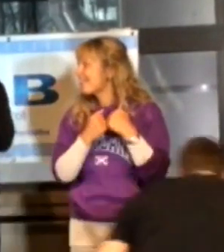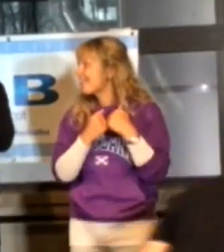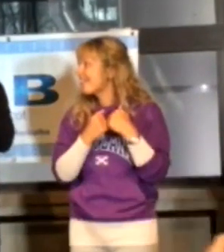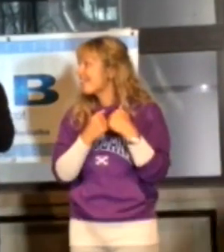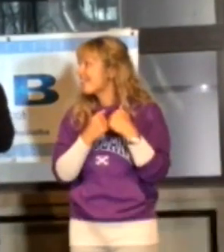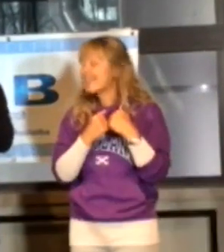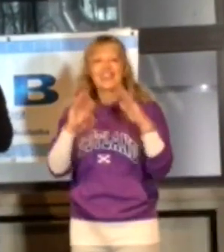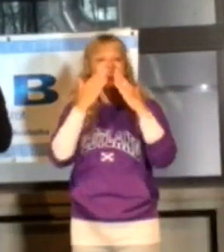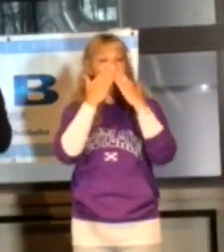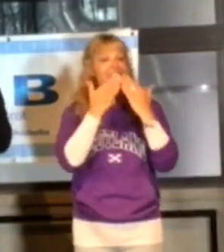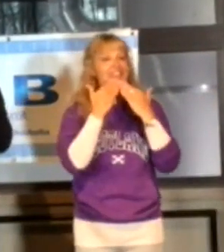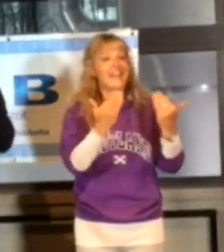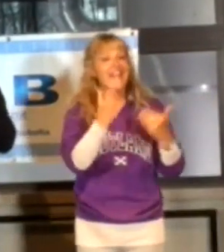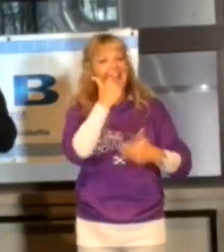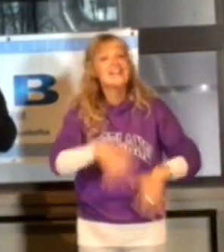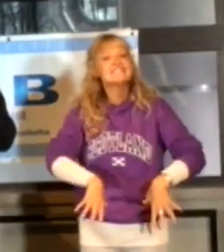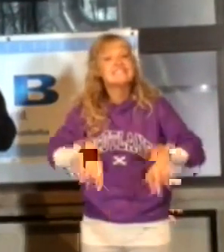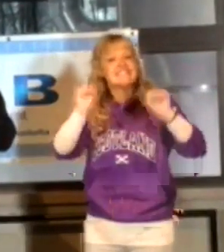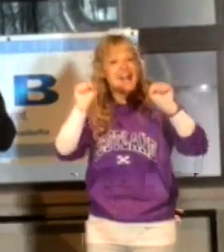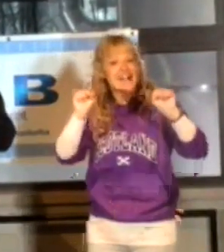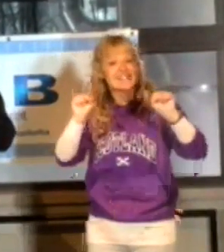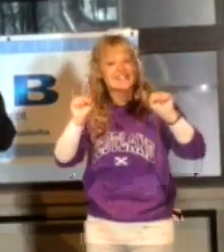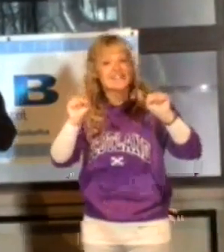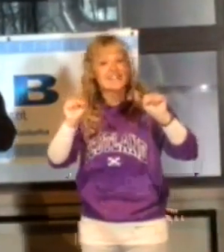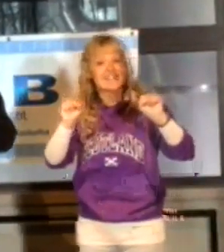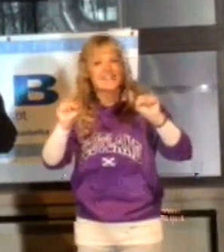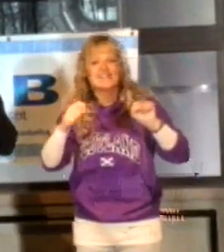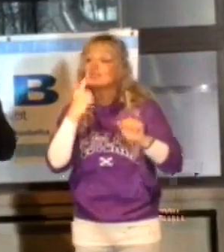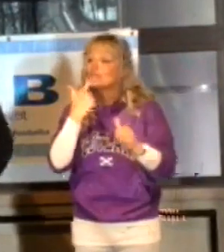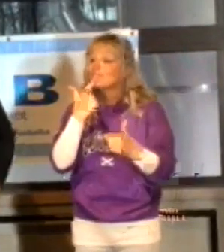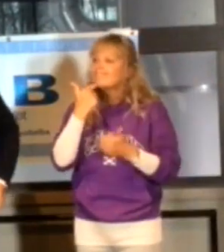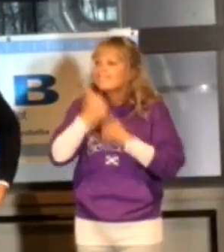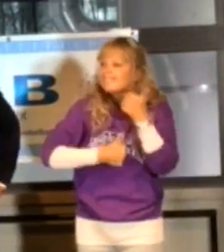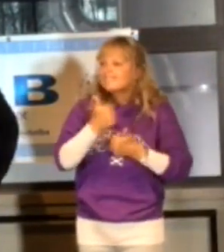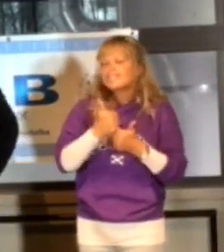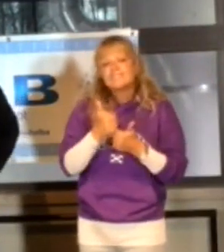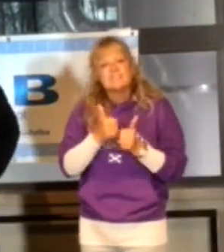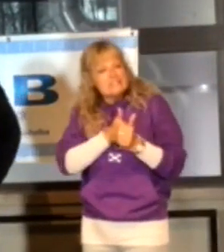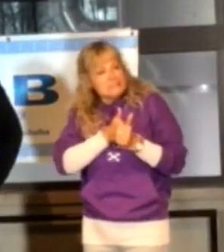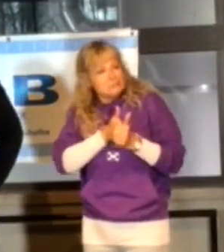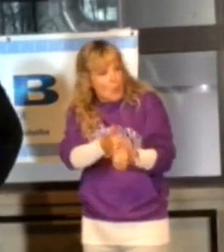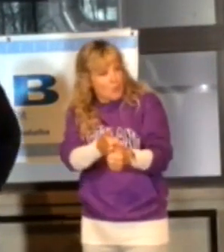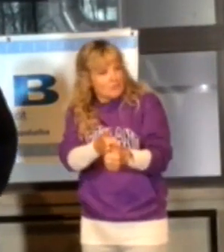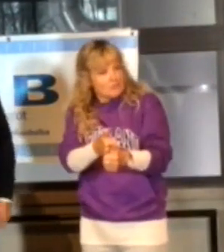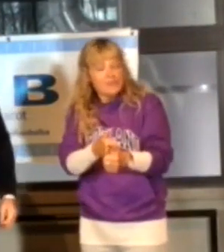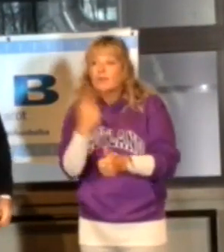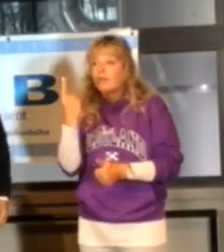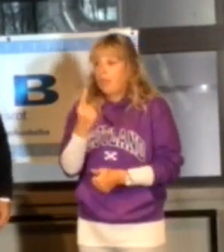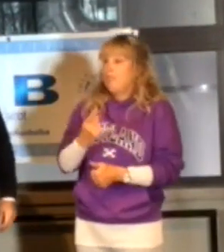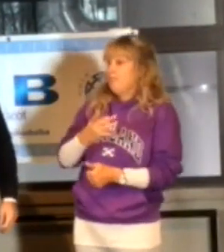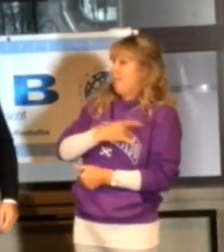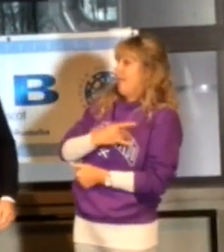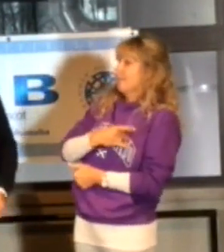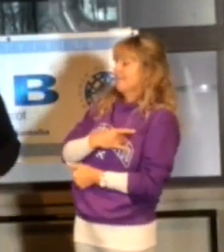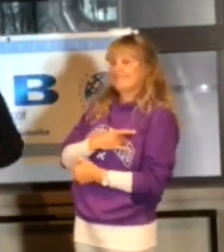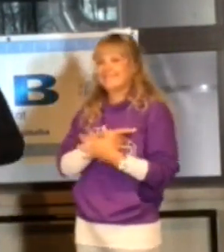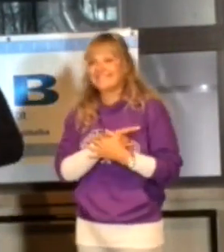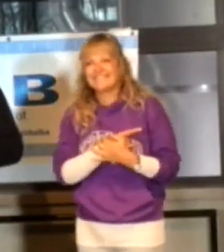Can I begin by expressing my admiration and solidarity with Helen,